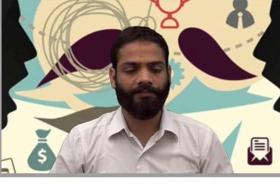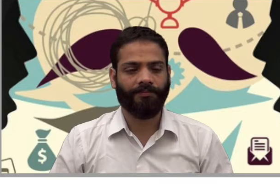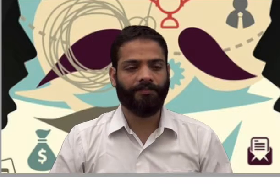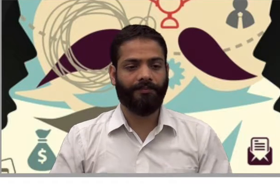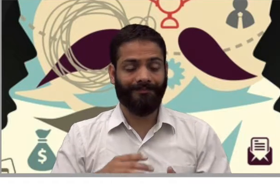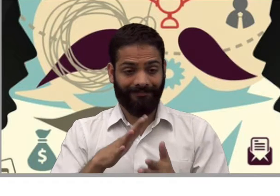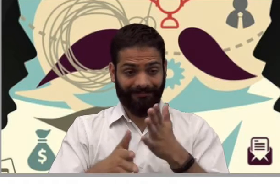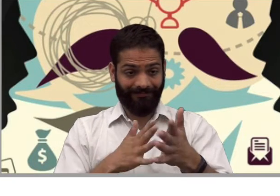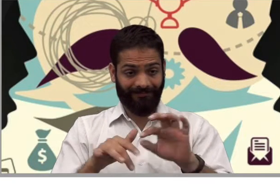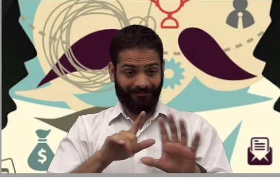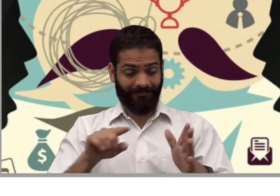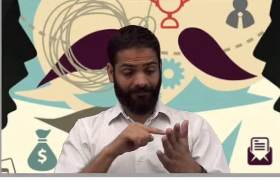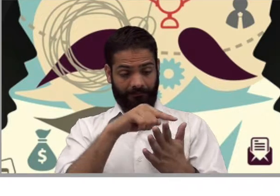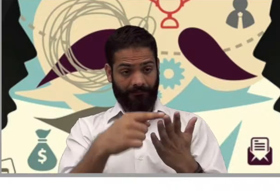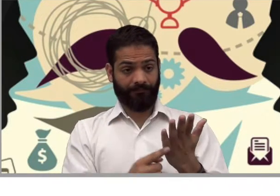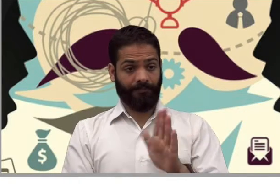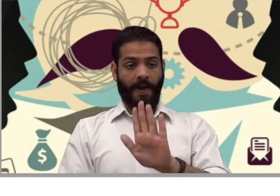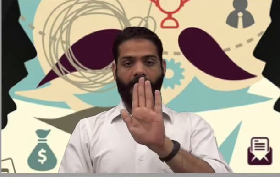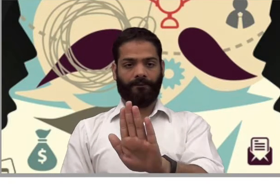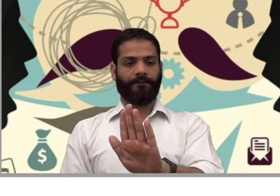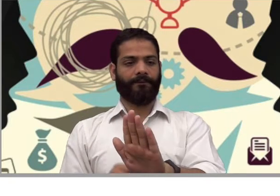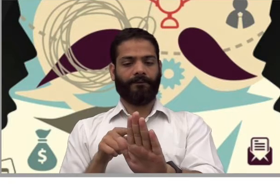plus adposition.